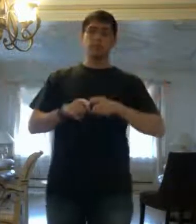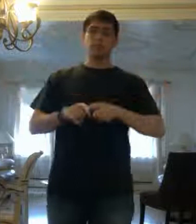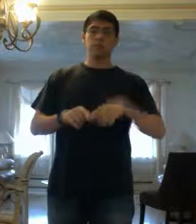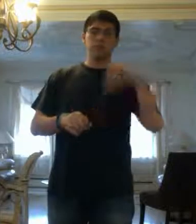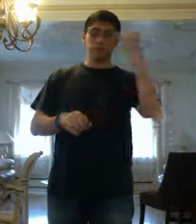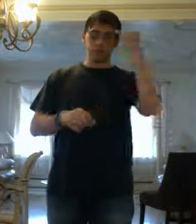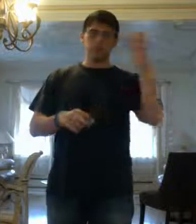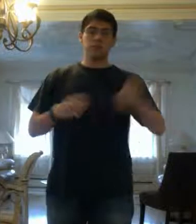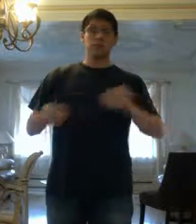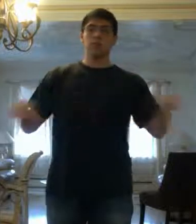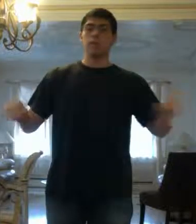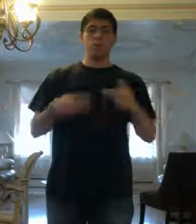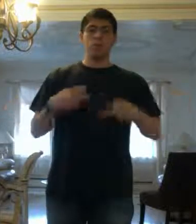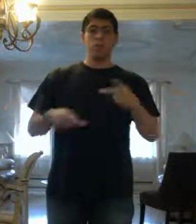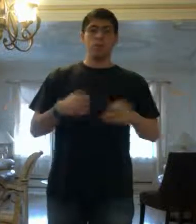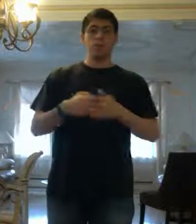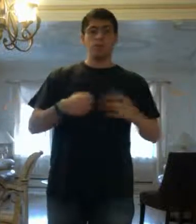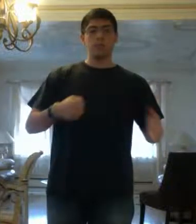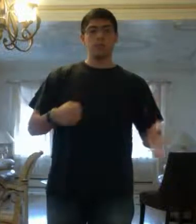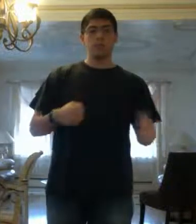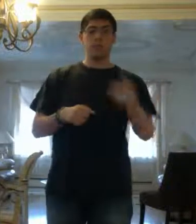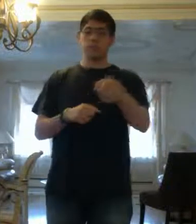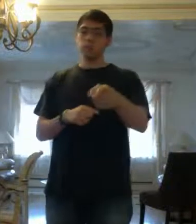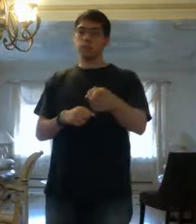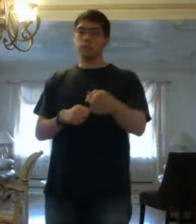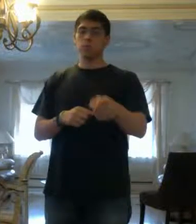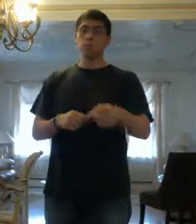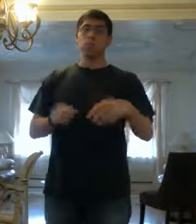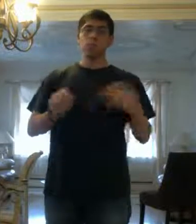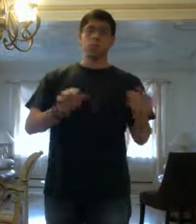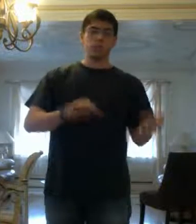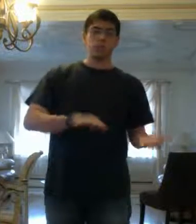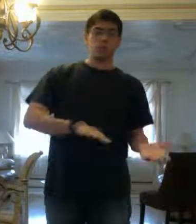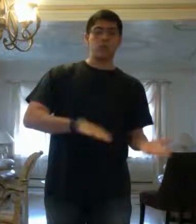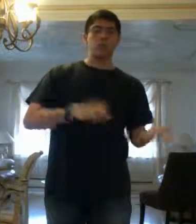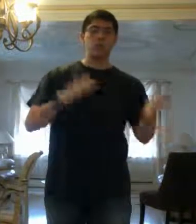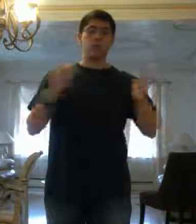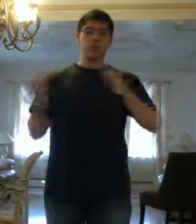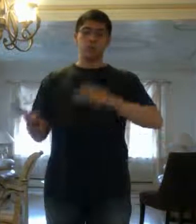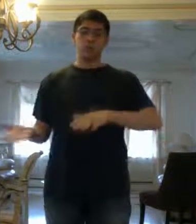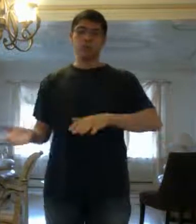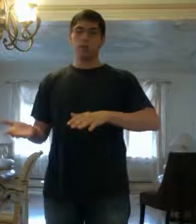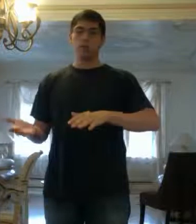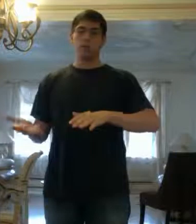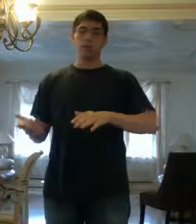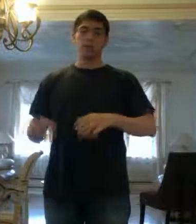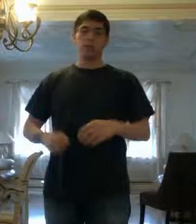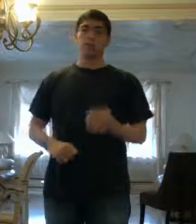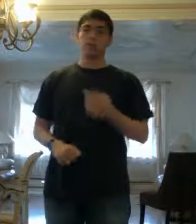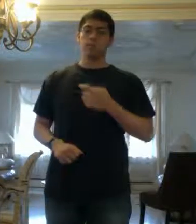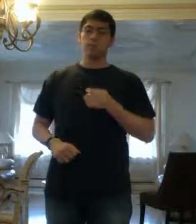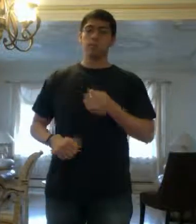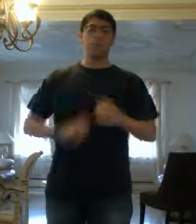If there's no one beside you When your soul embarks Then I'll